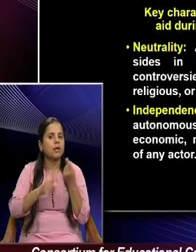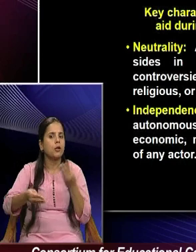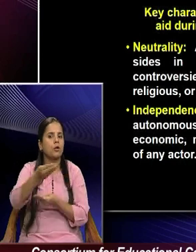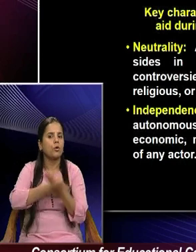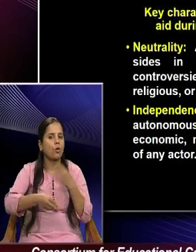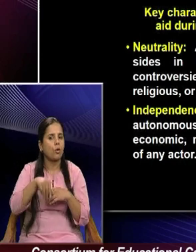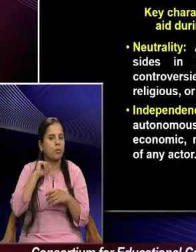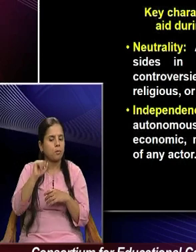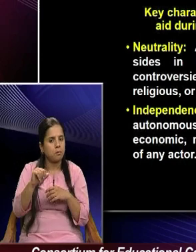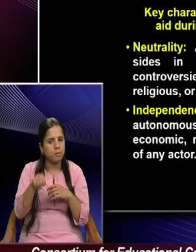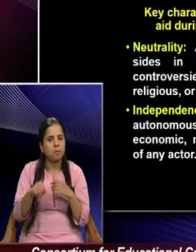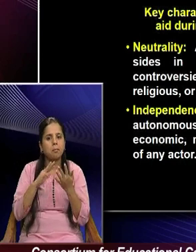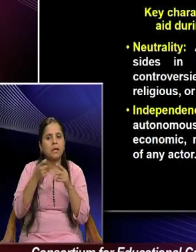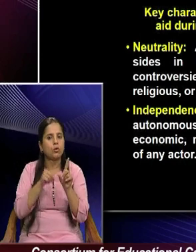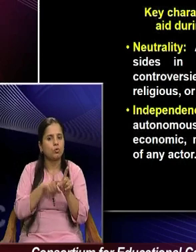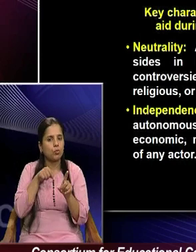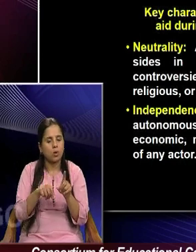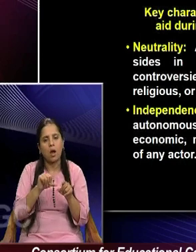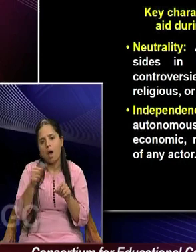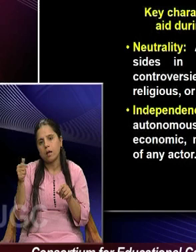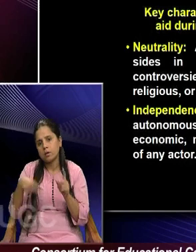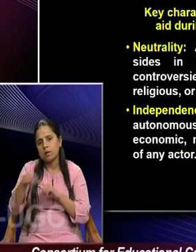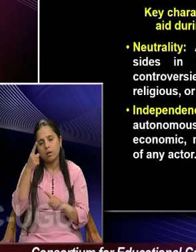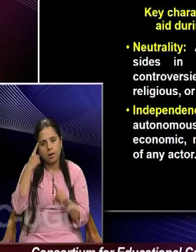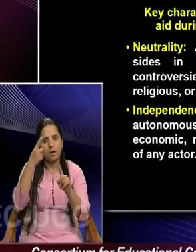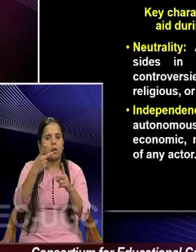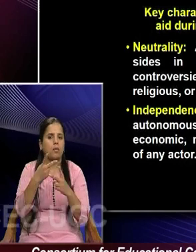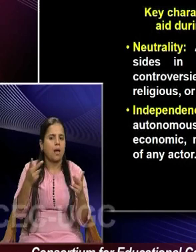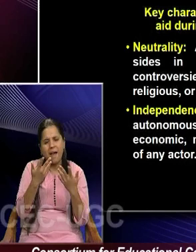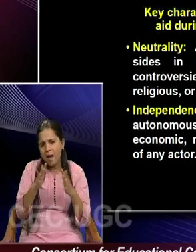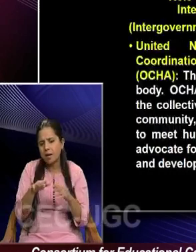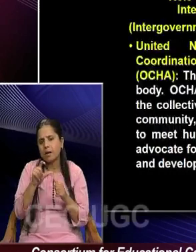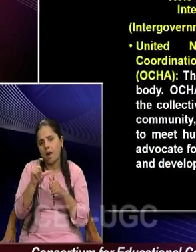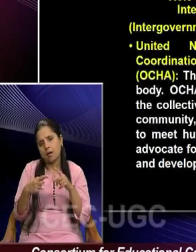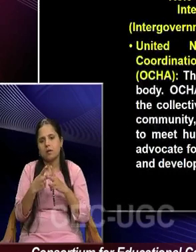military, or other objective of any actor.